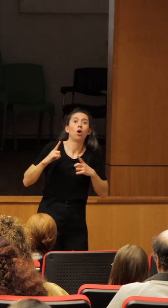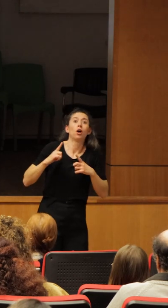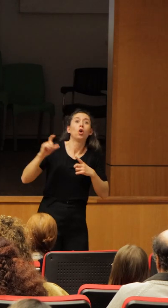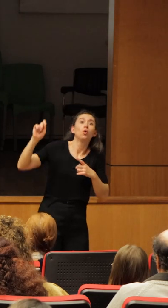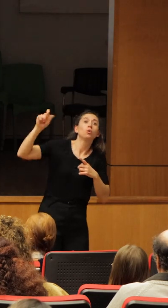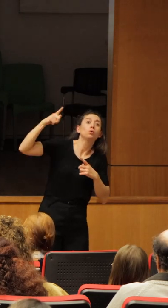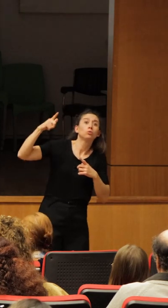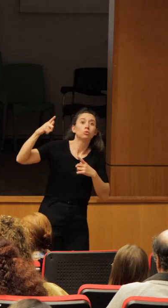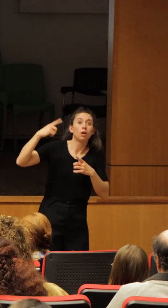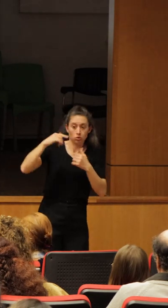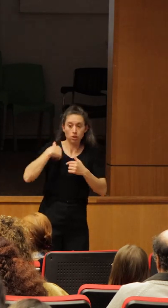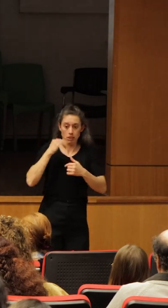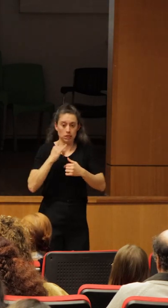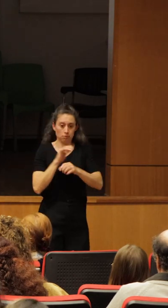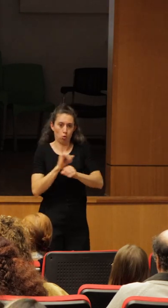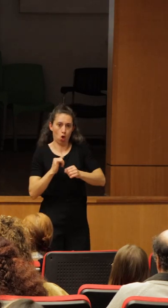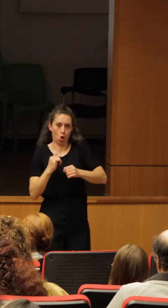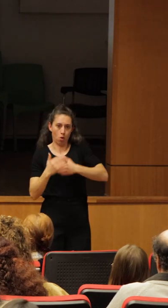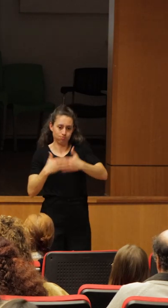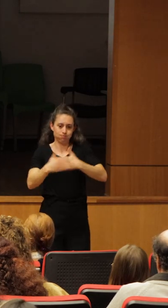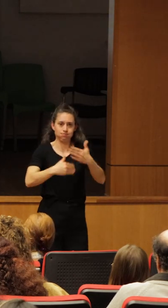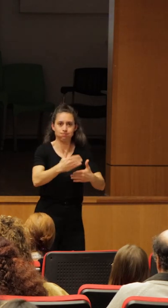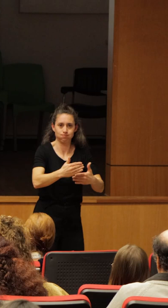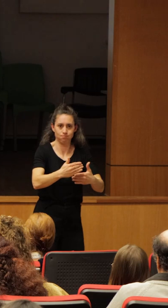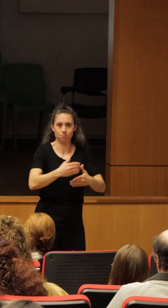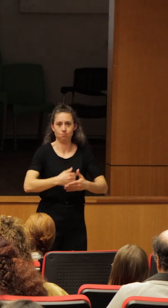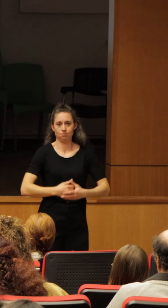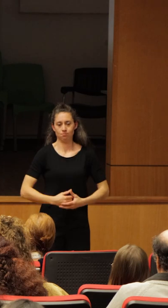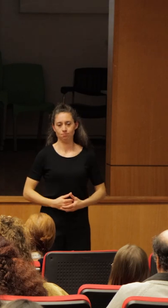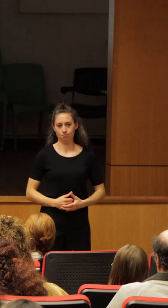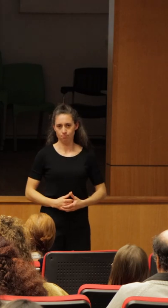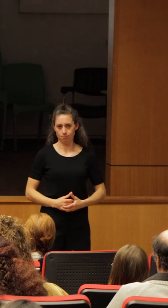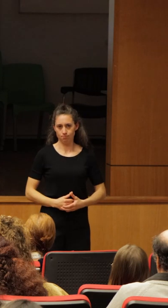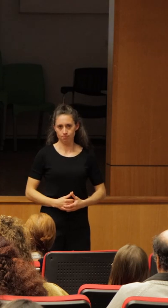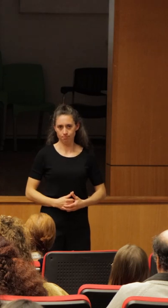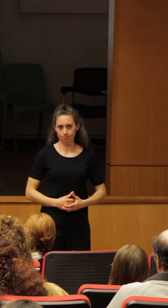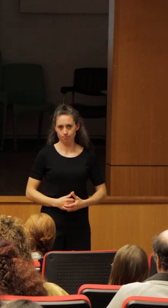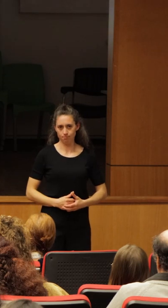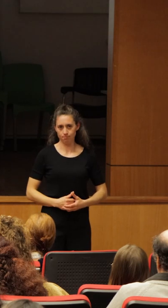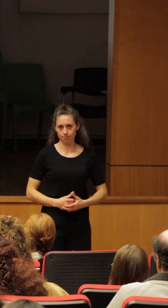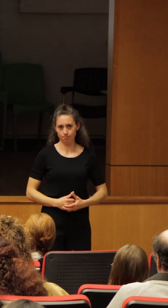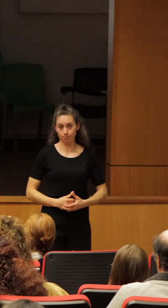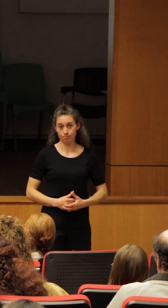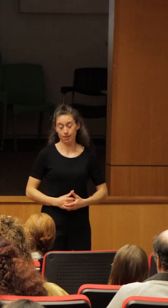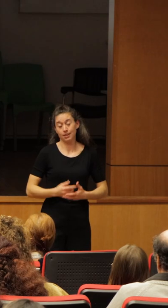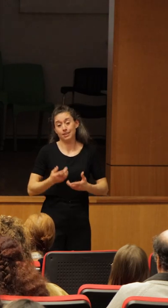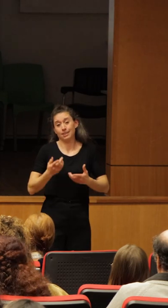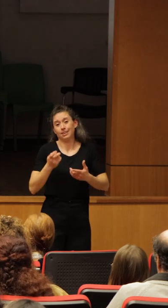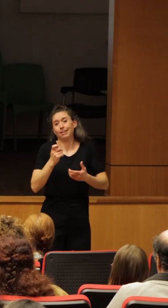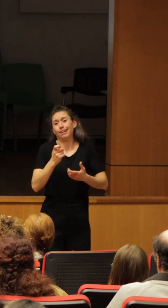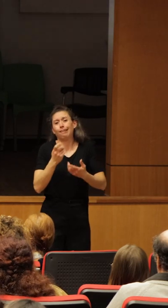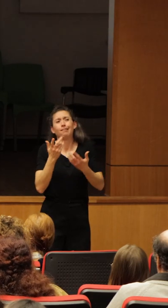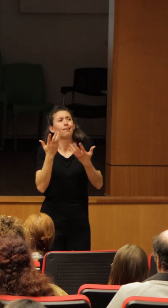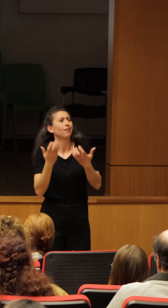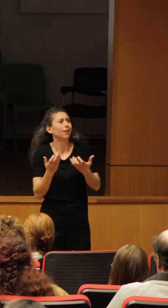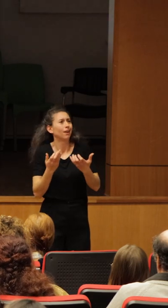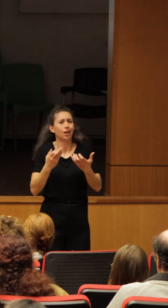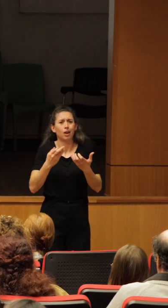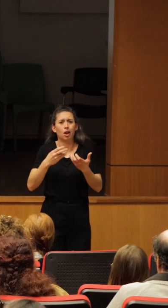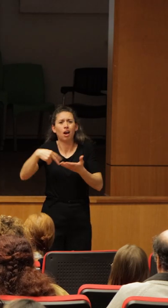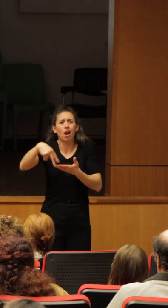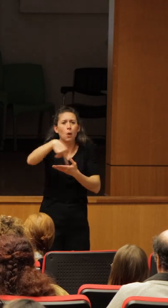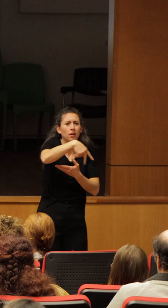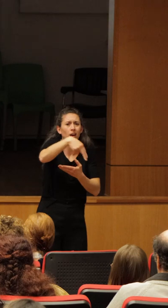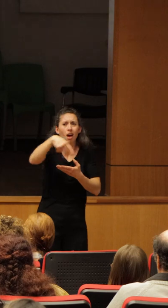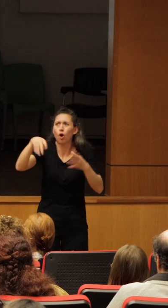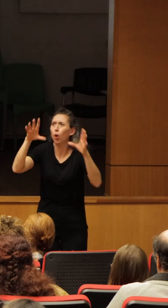aparezca para entonces nosotros comenzar a movernos. After all, who wants to move in complete darkness? Después de todo, ¿quién quisiera moverse en medio de la